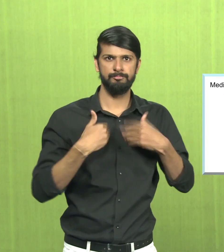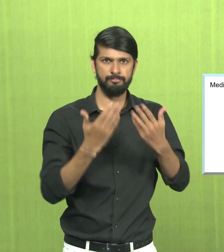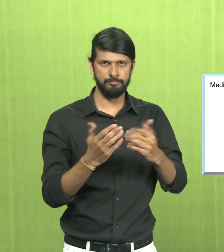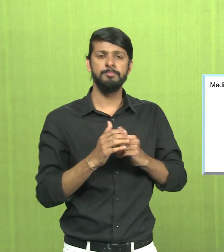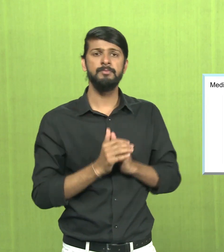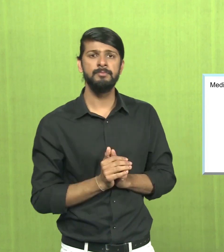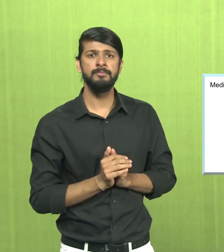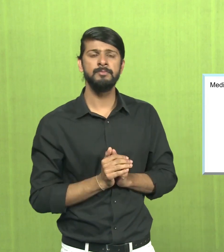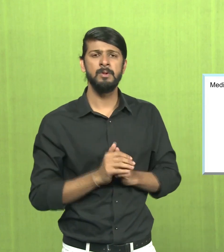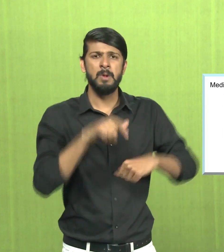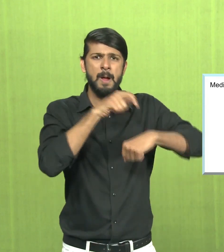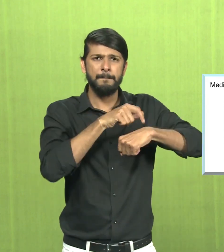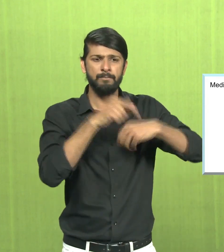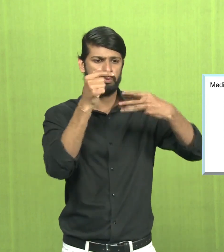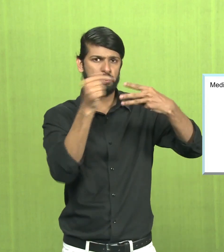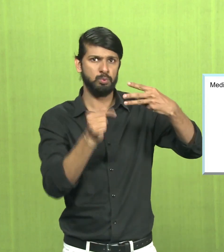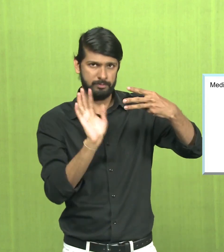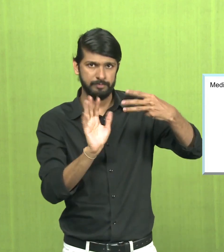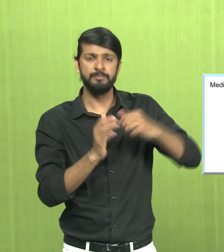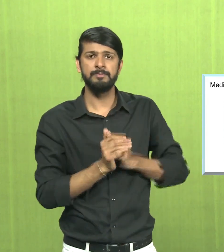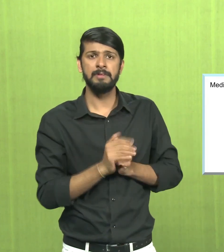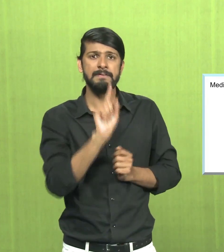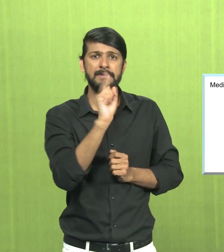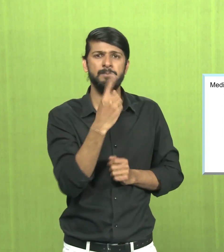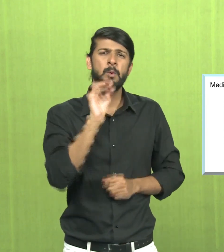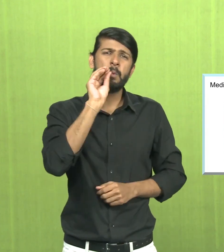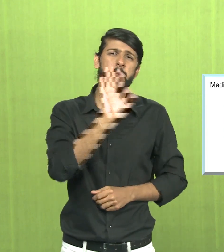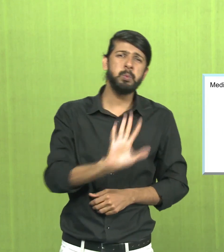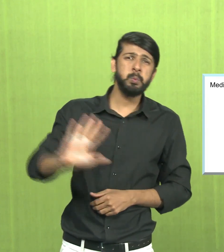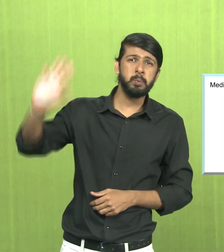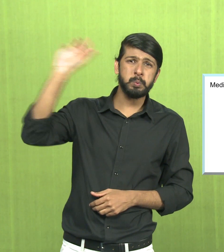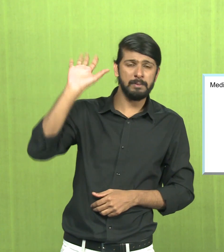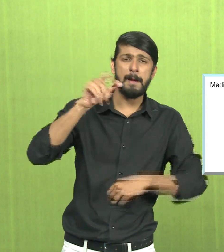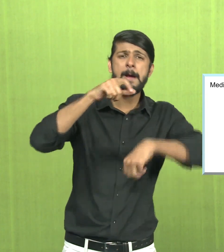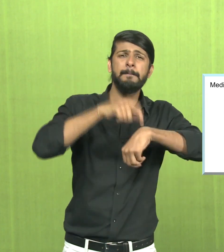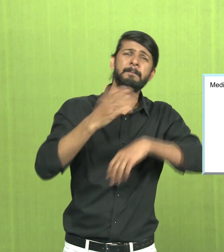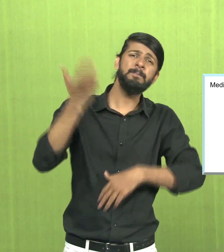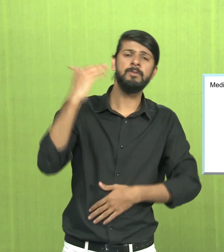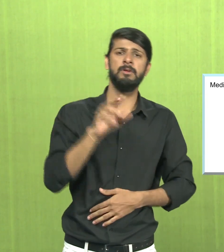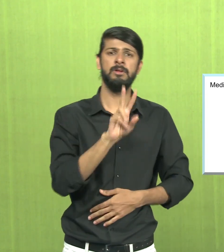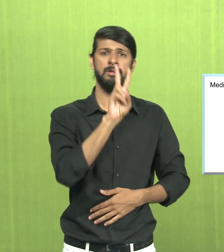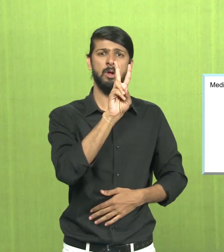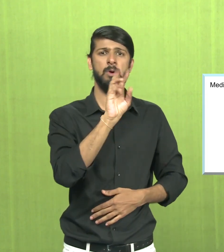So, the timeline of Indian history has been broken into 3. So, first is the ancient, which